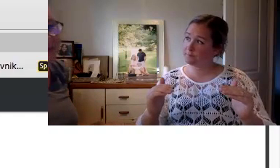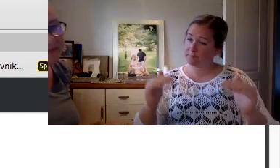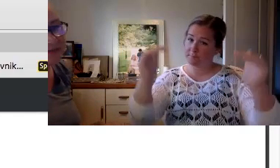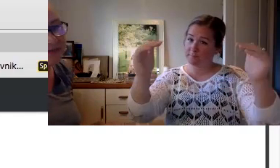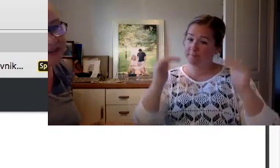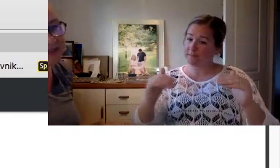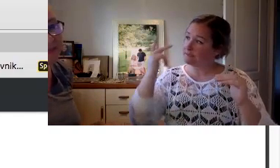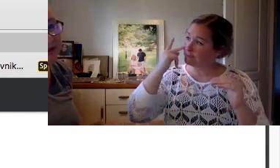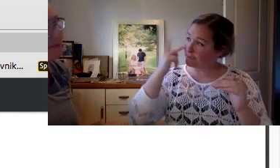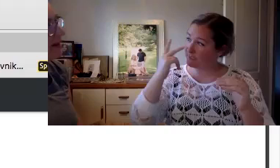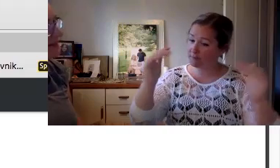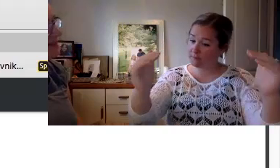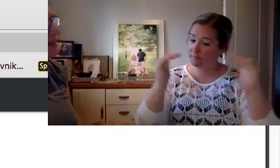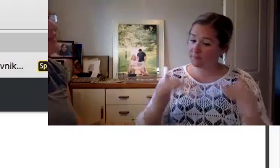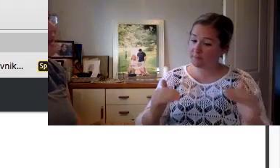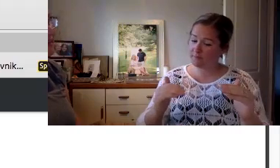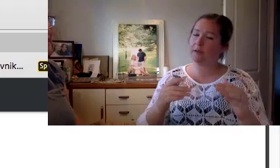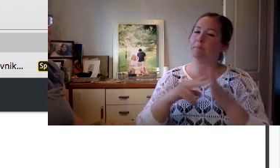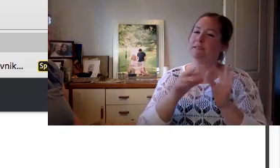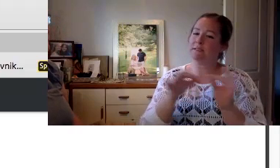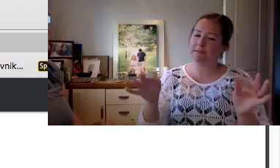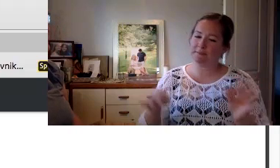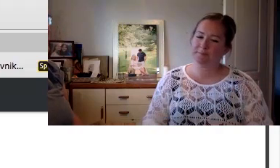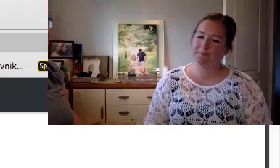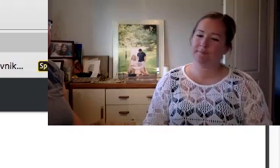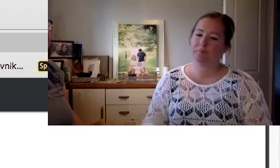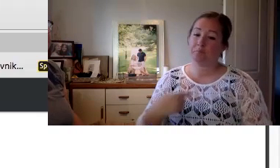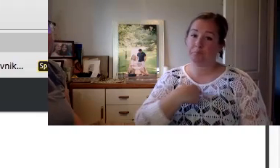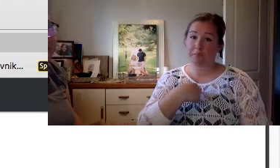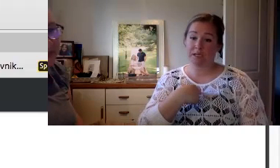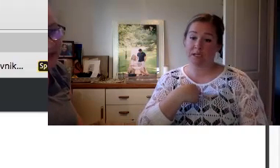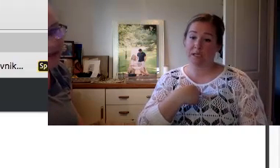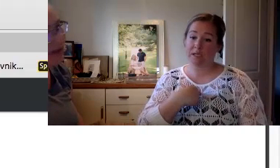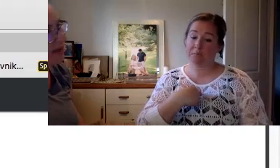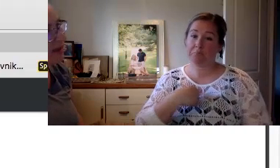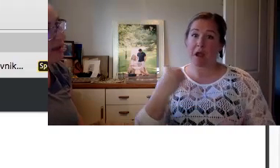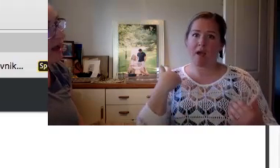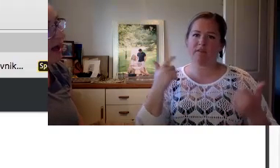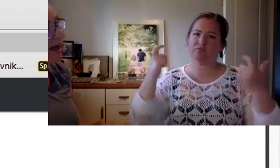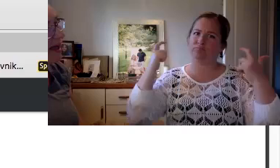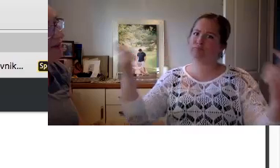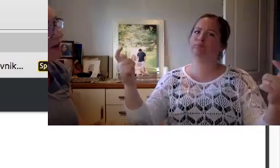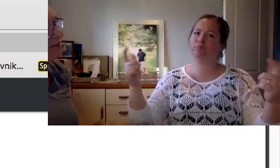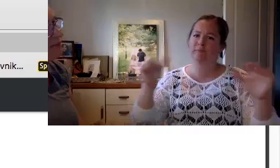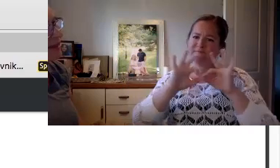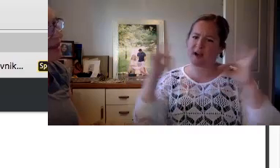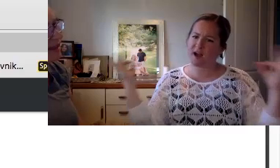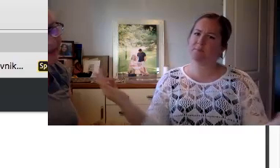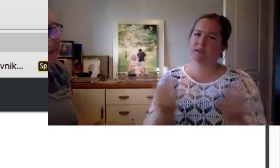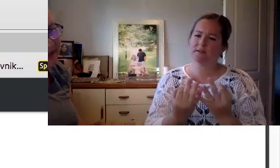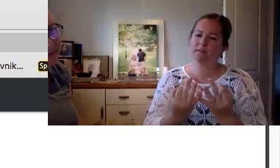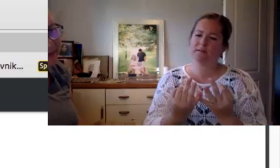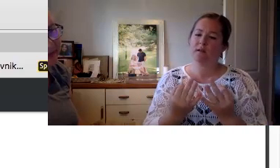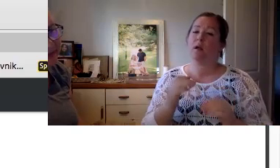Next phrase, practice. Next, see how I use the word next? I have a